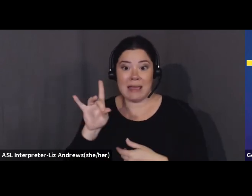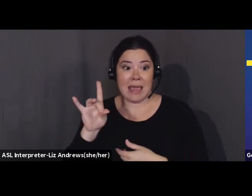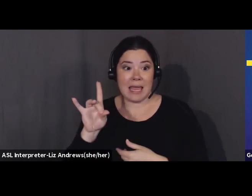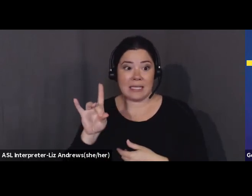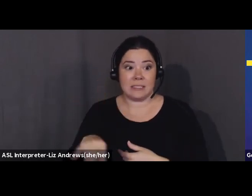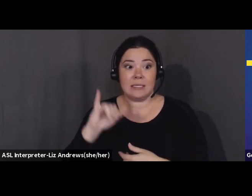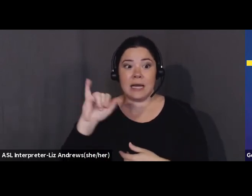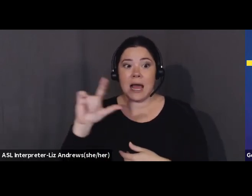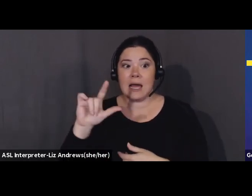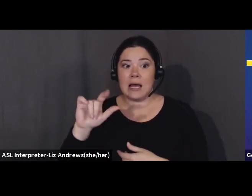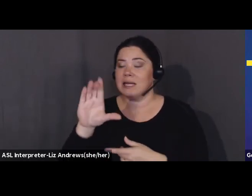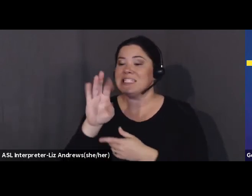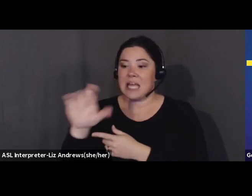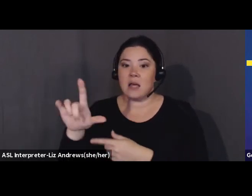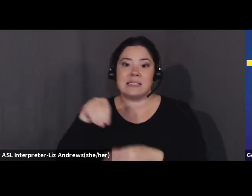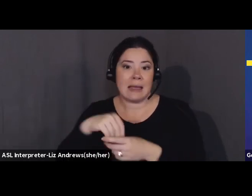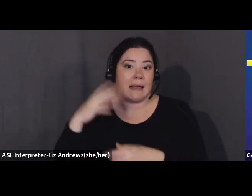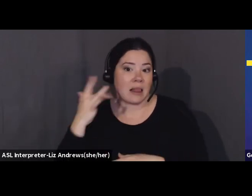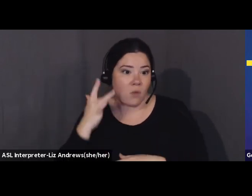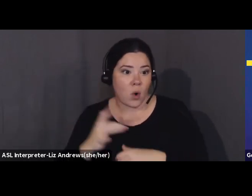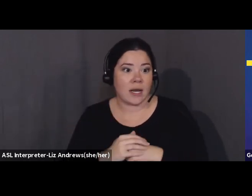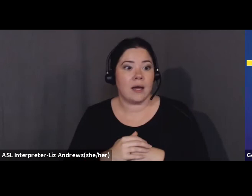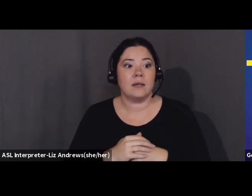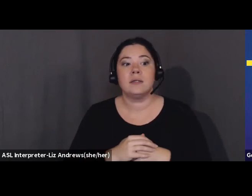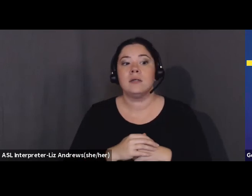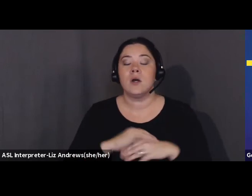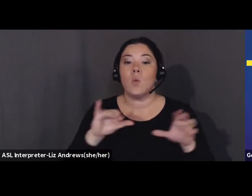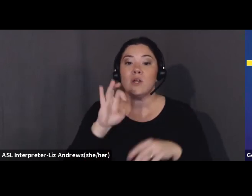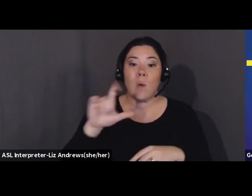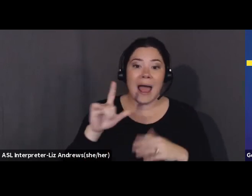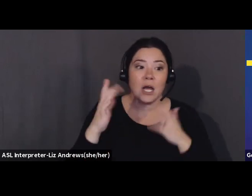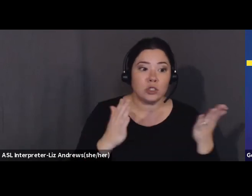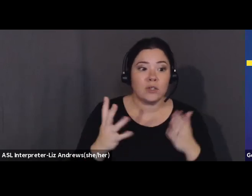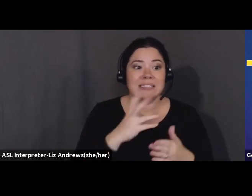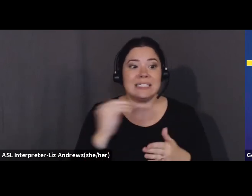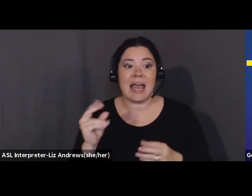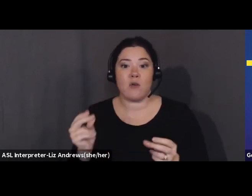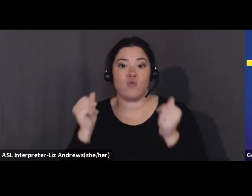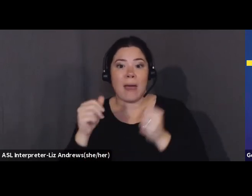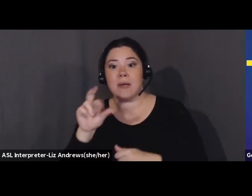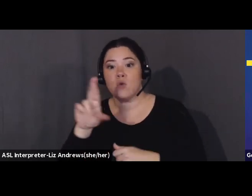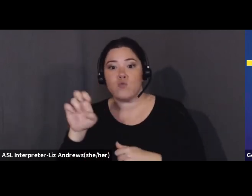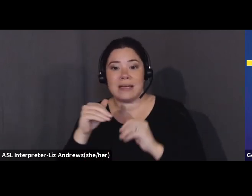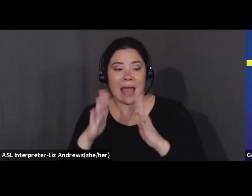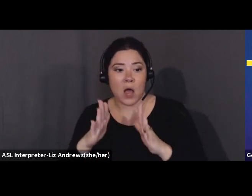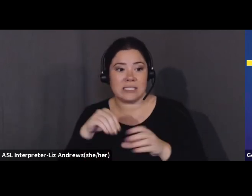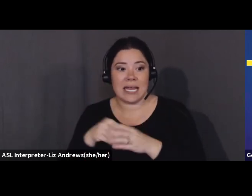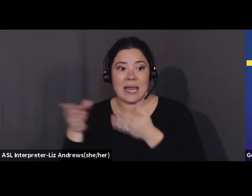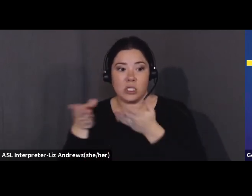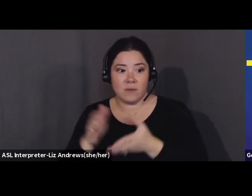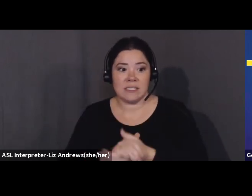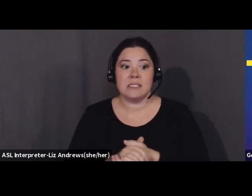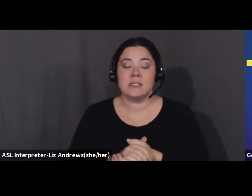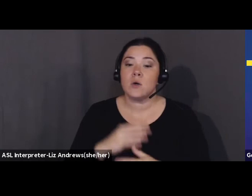IL services as well as the rapid housing and homeless prevention services in that county. We do serve the Tri-County areas of